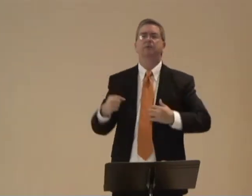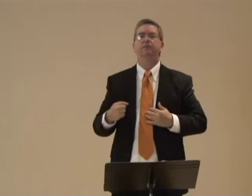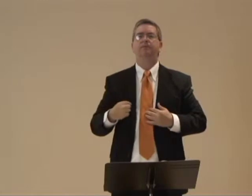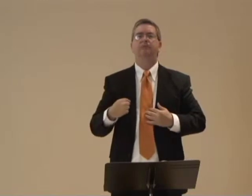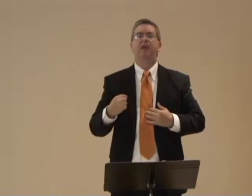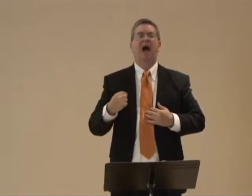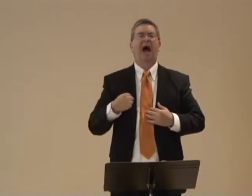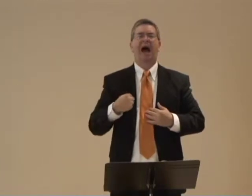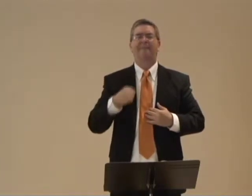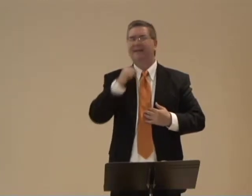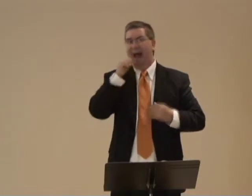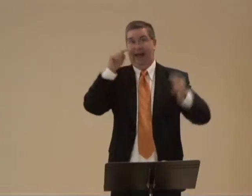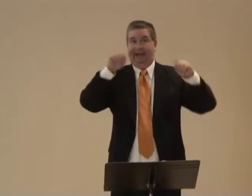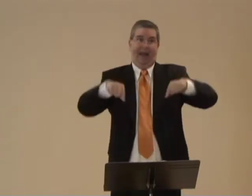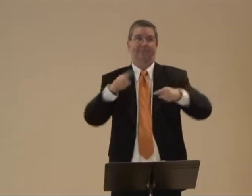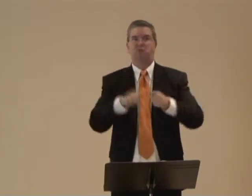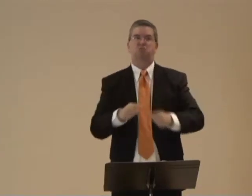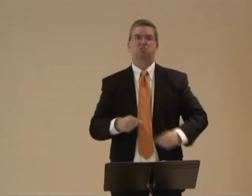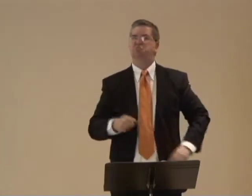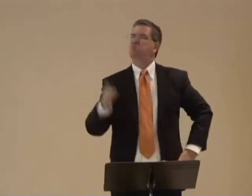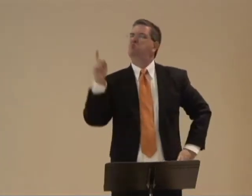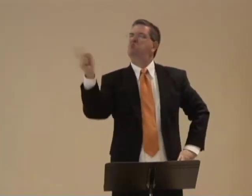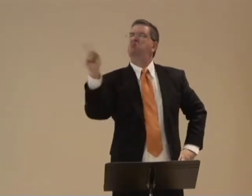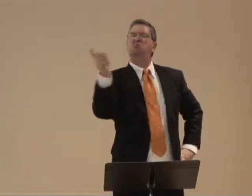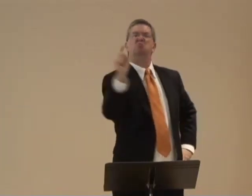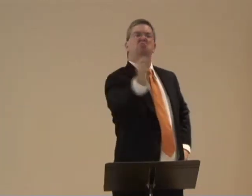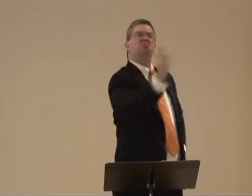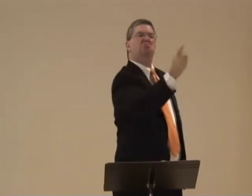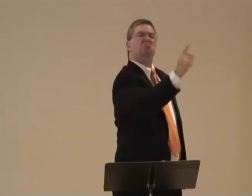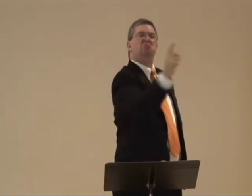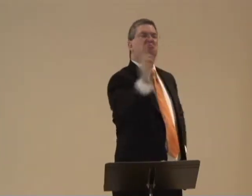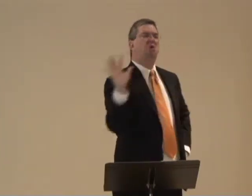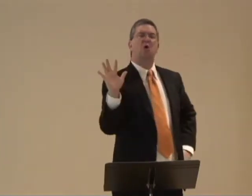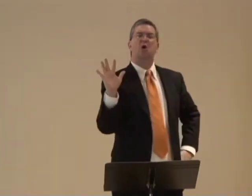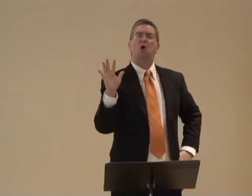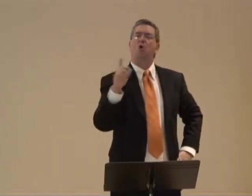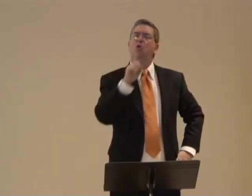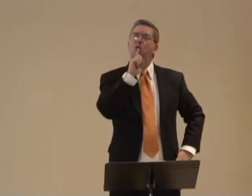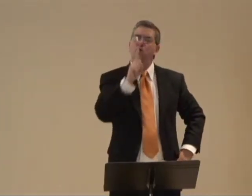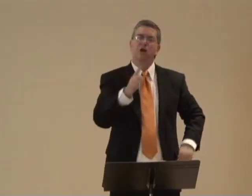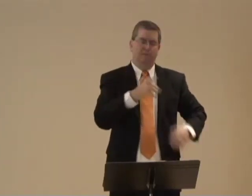We see all this throughout history of all the events that happen.